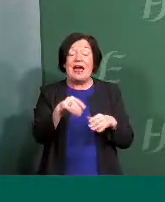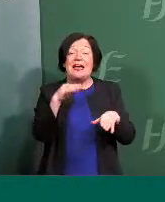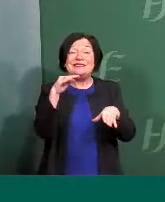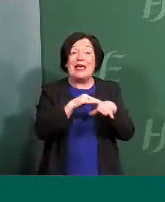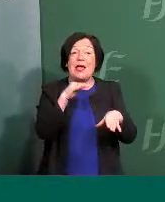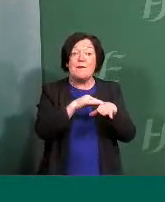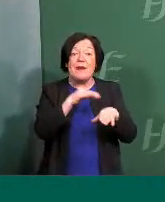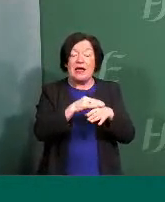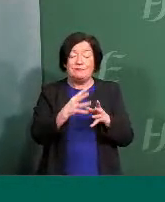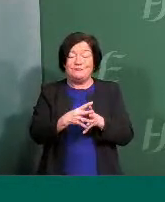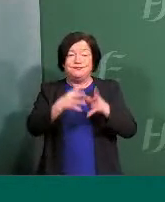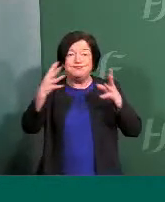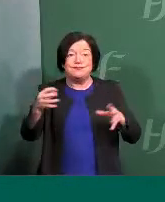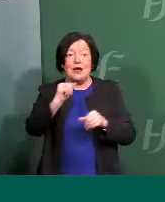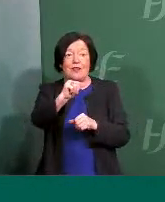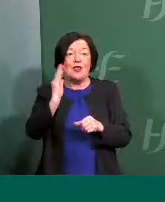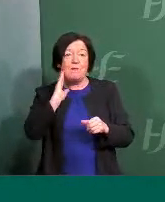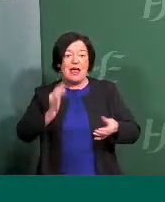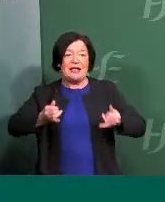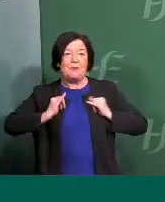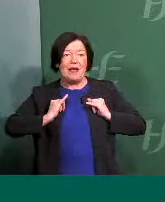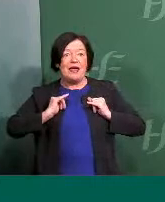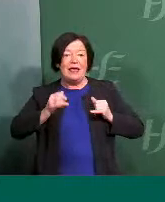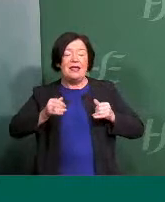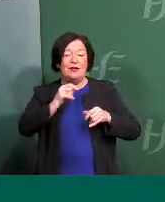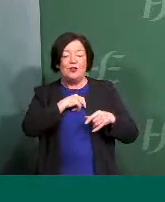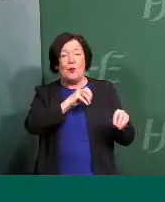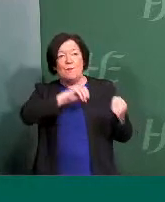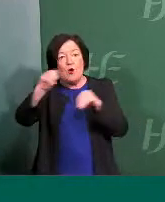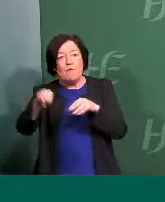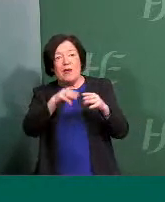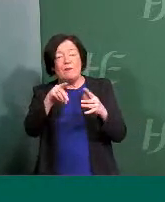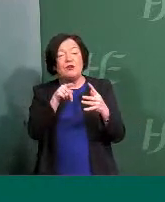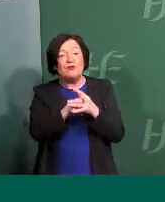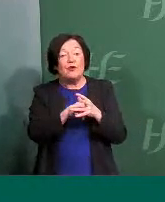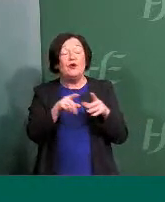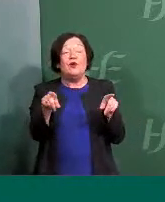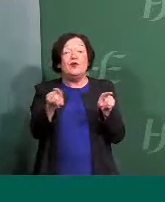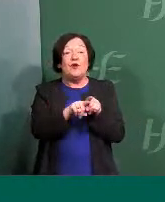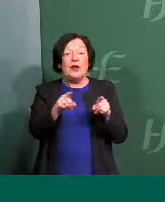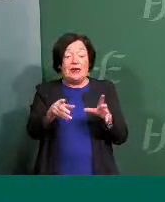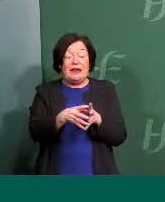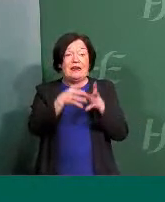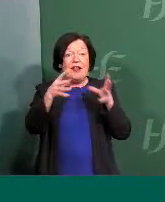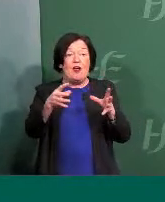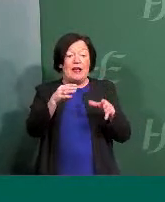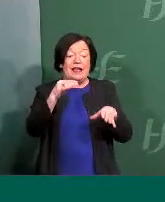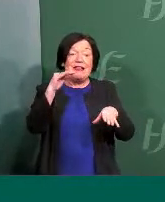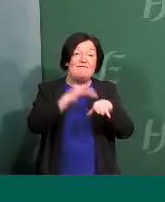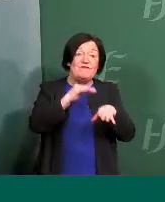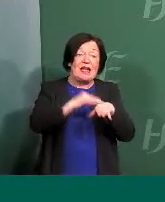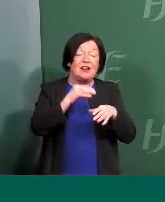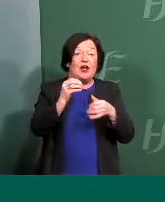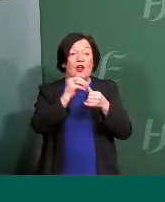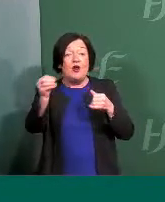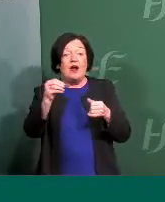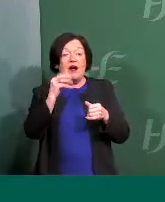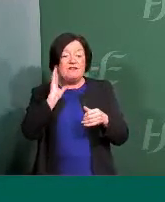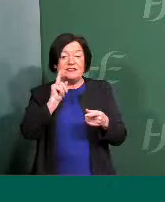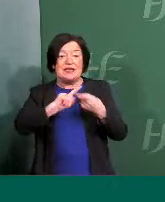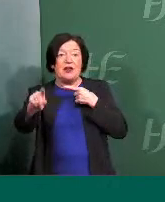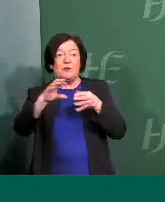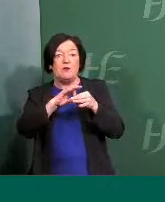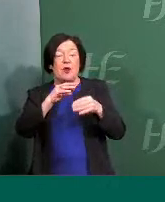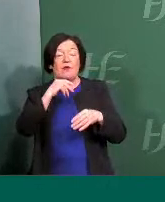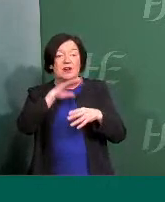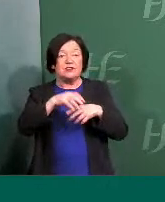impacting significantly on their bed capacity and their ability to move people through. They are also significantly hampered on the other end in terms of discharging people